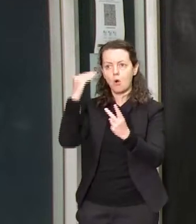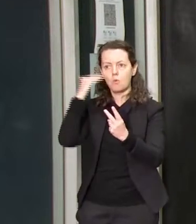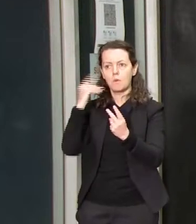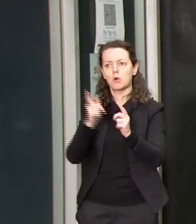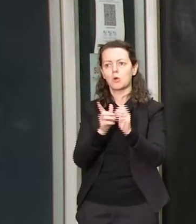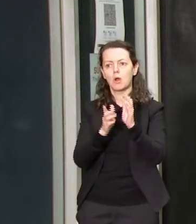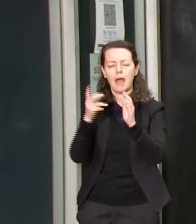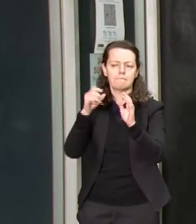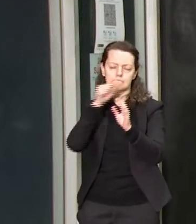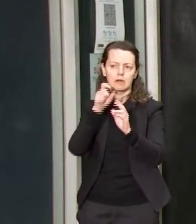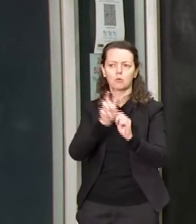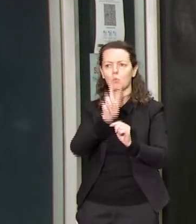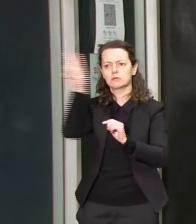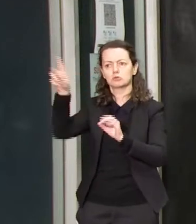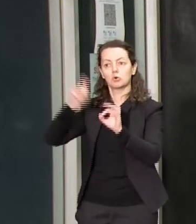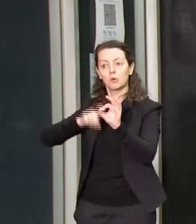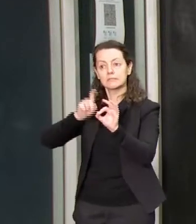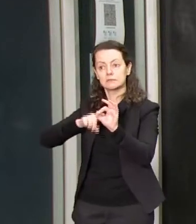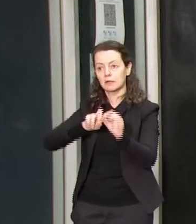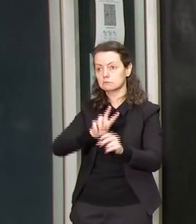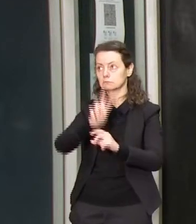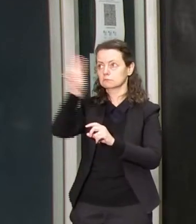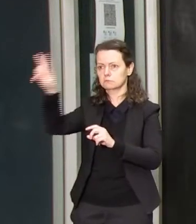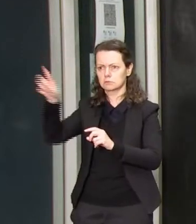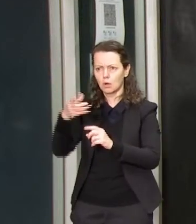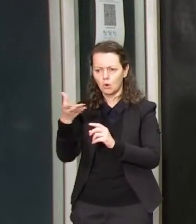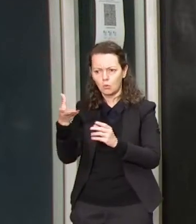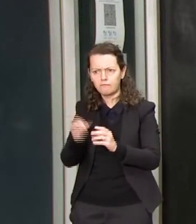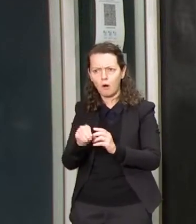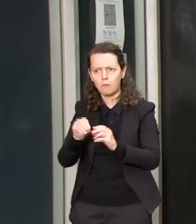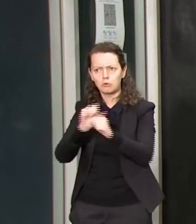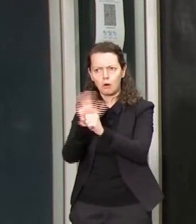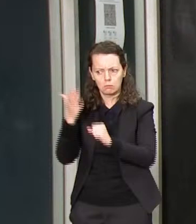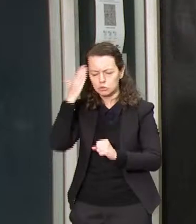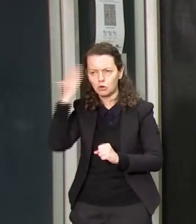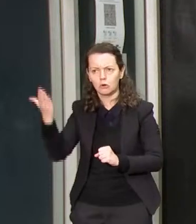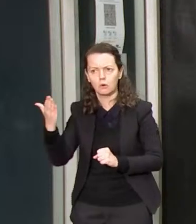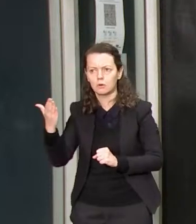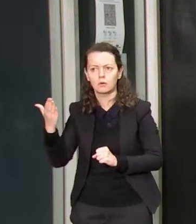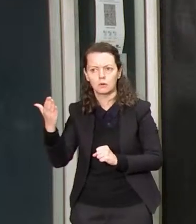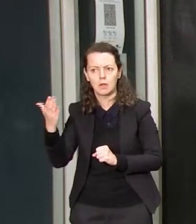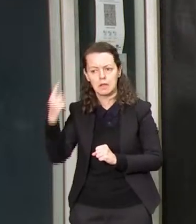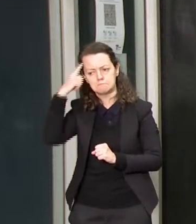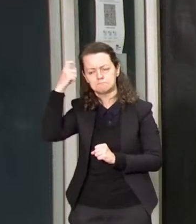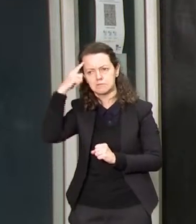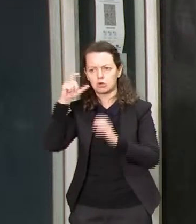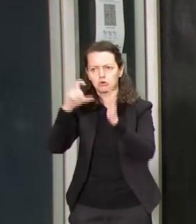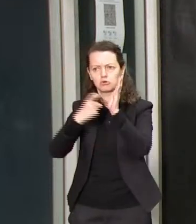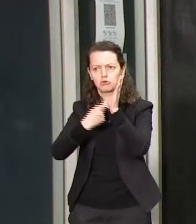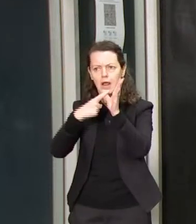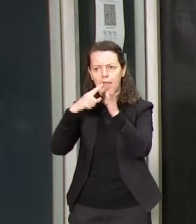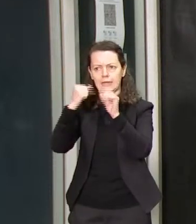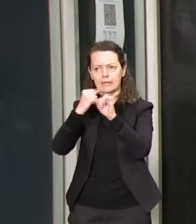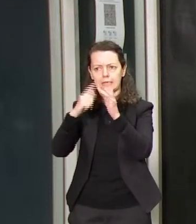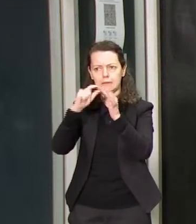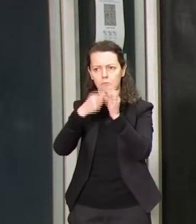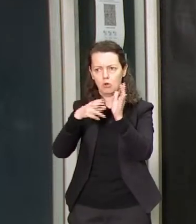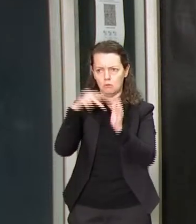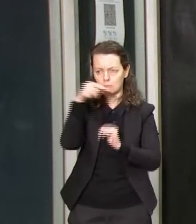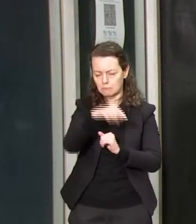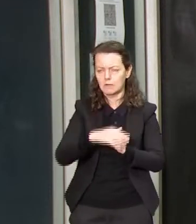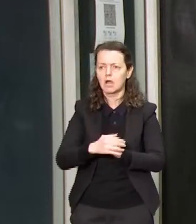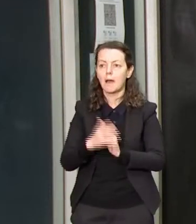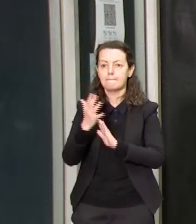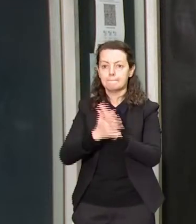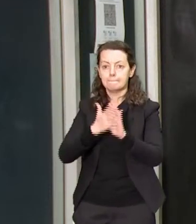real lesson that we may yet see cases. There's still lots of investigation to go and a really strong reason